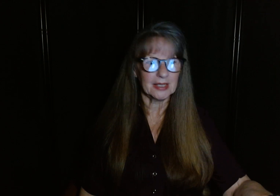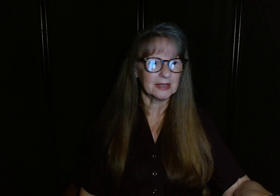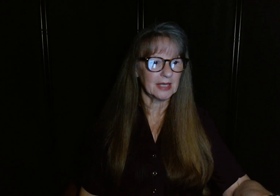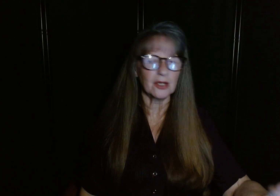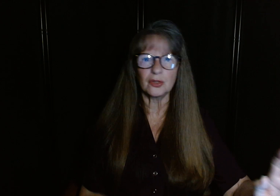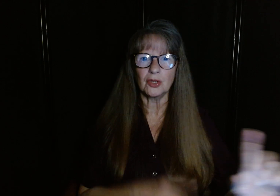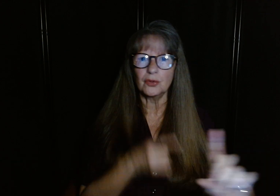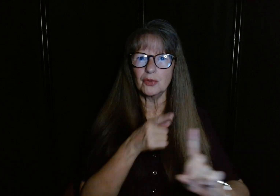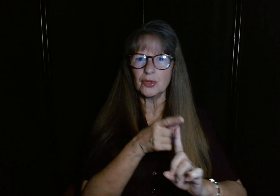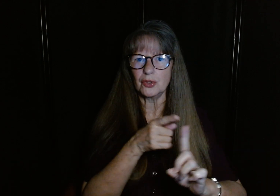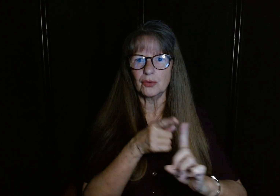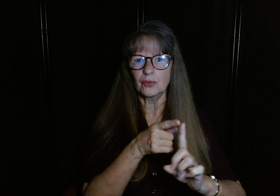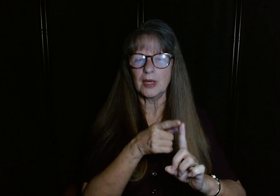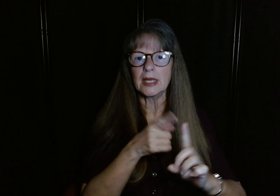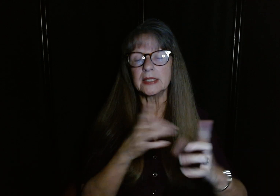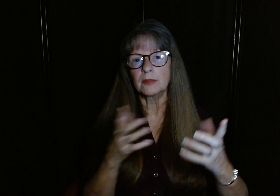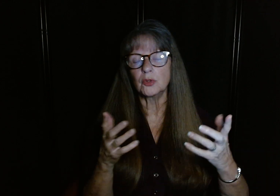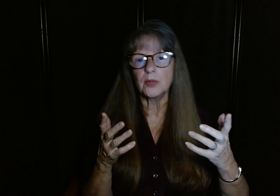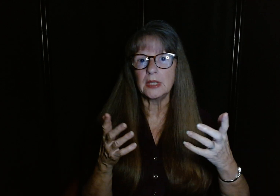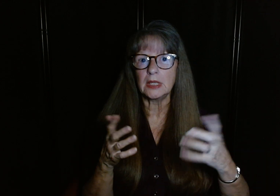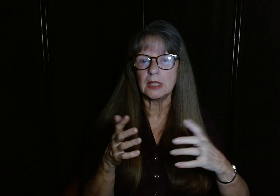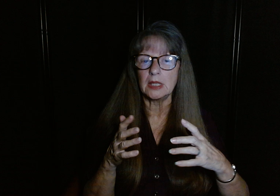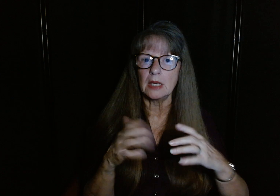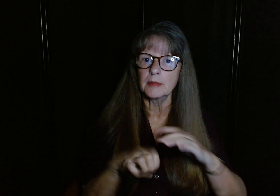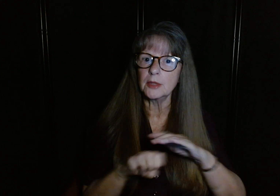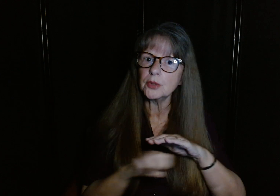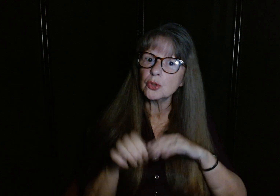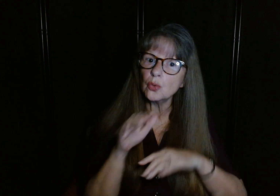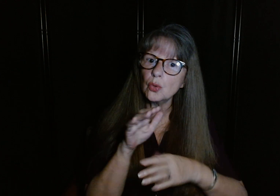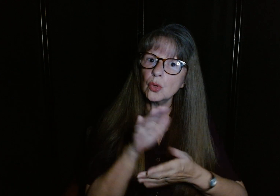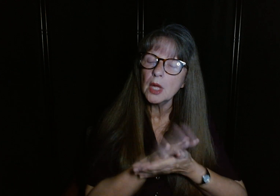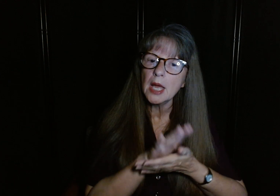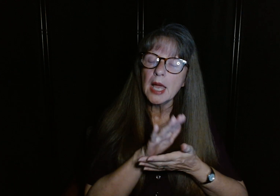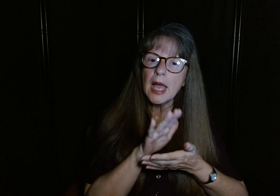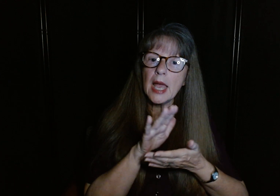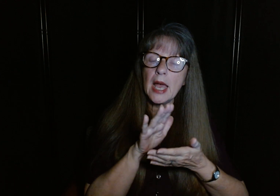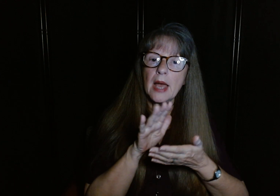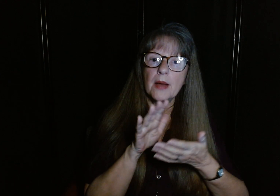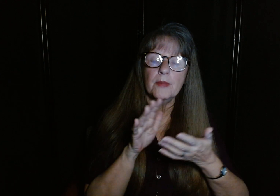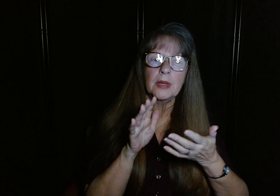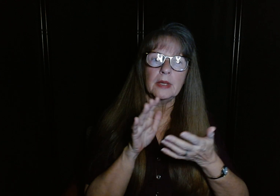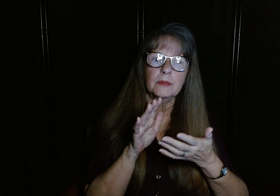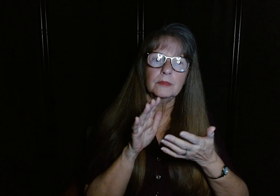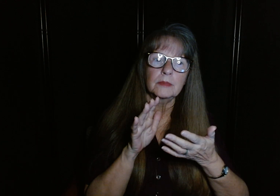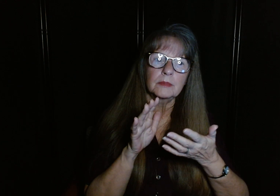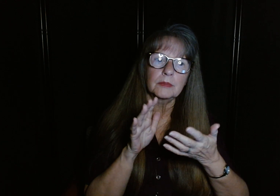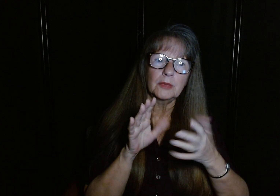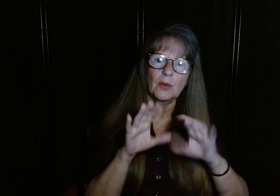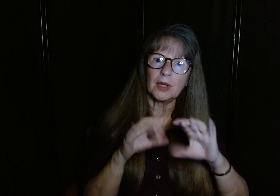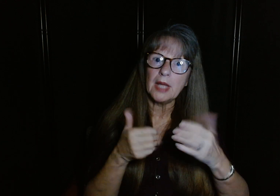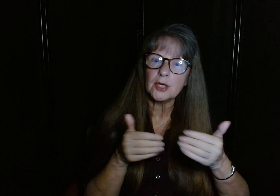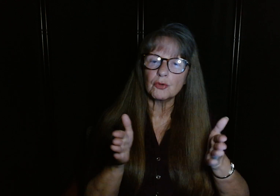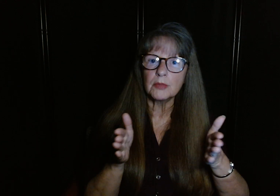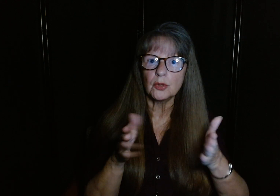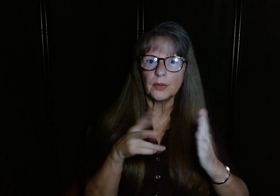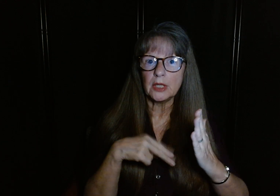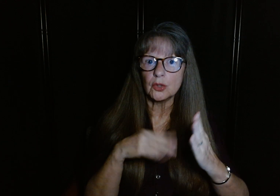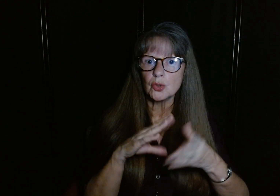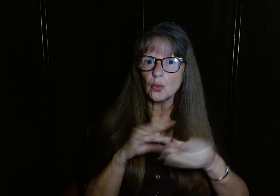I usually don't use to unless I'm doing in an elementary school and in a the classroom and they're reading a story